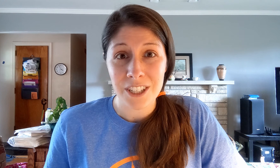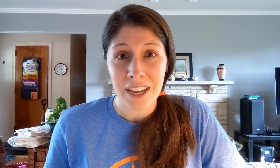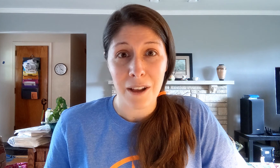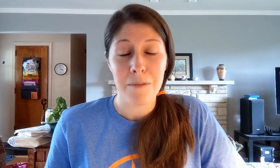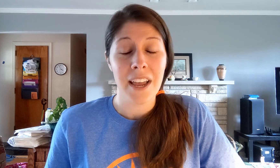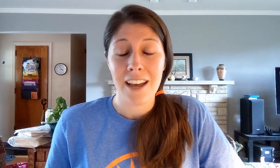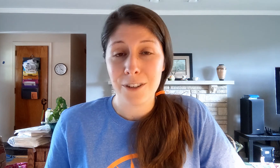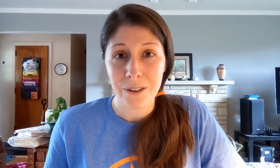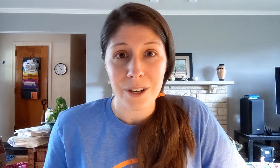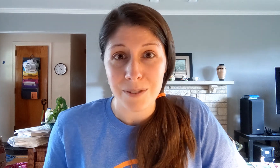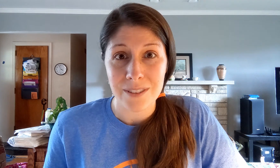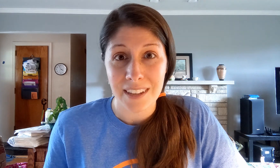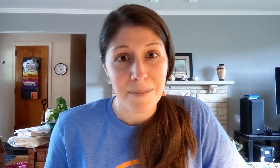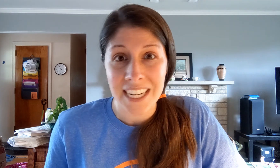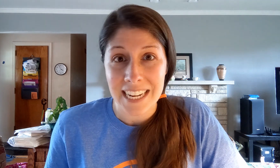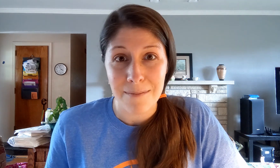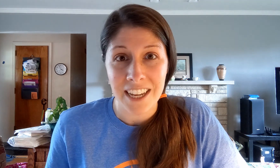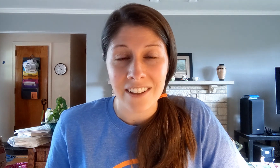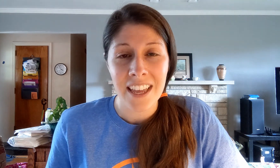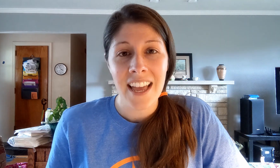reach out. Have your grown-ups send me an email,